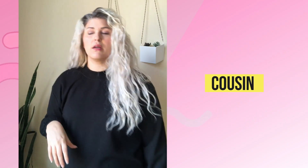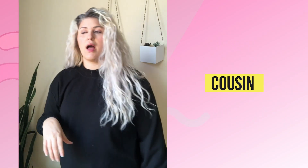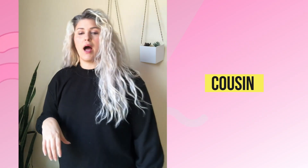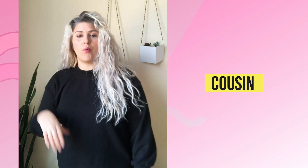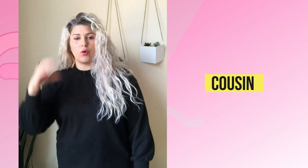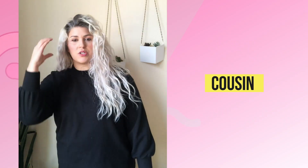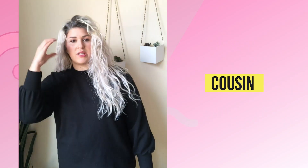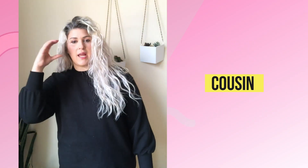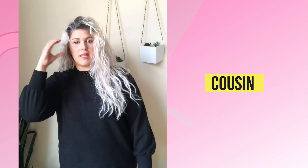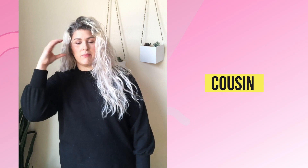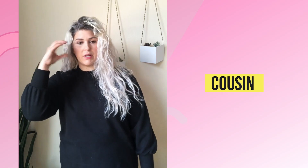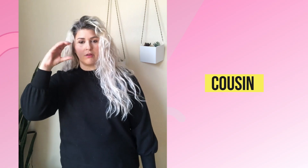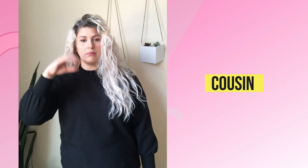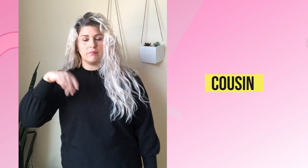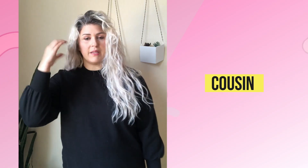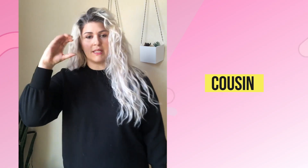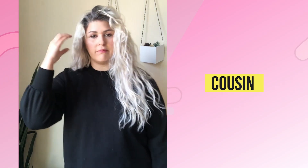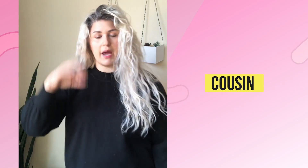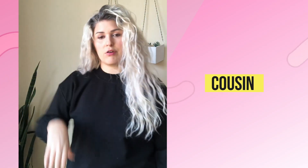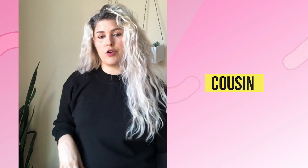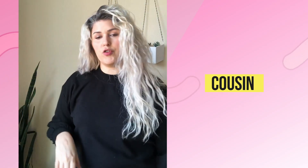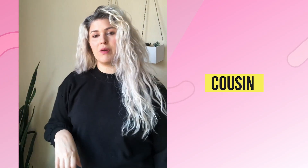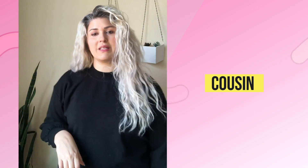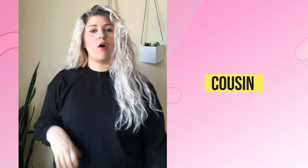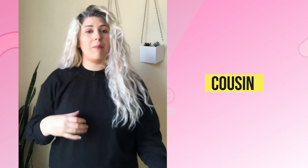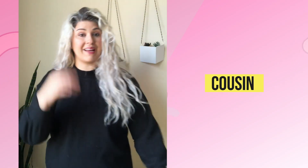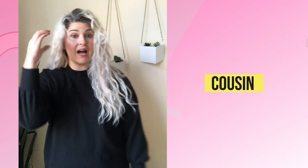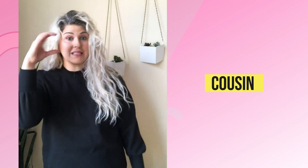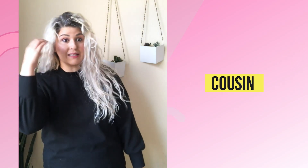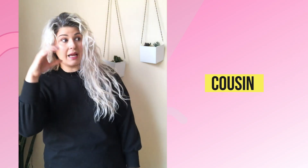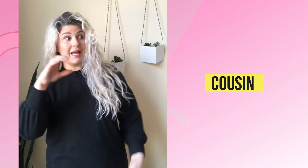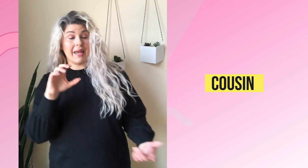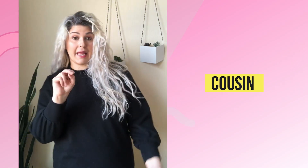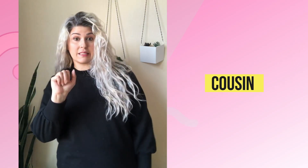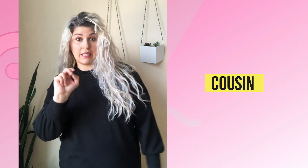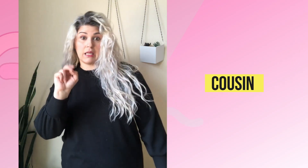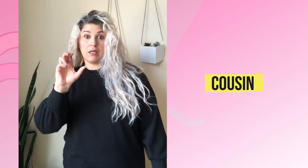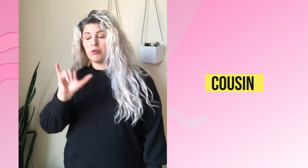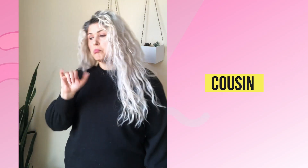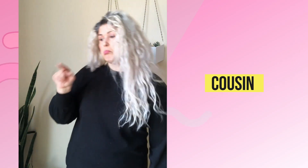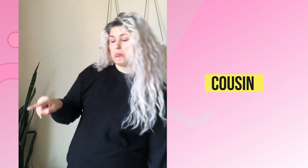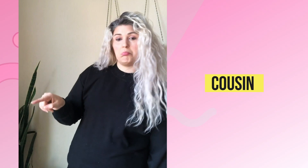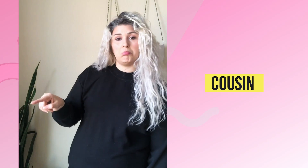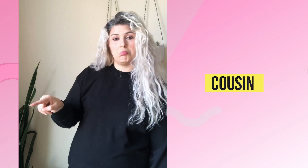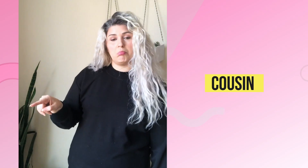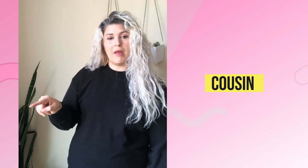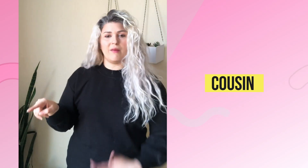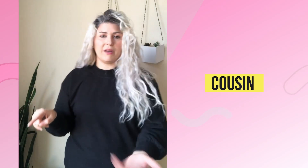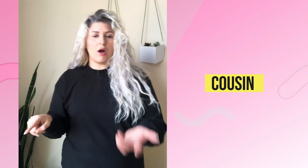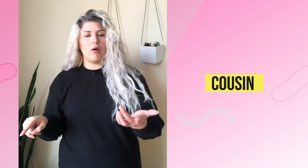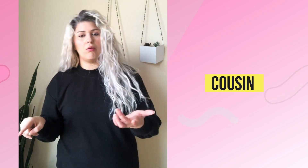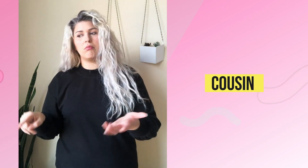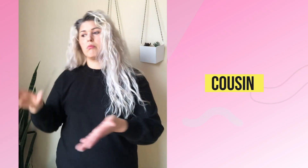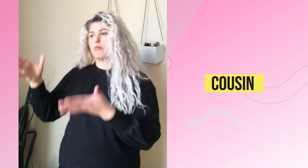cousin, or stay in the middle. It doesn't matter. So if you want to say, oh, my cousin Nancy, and